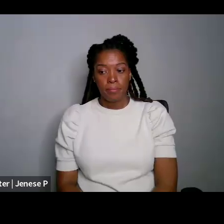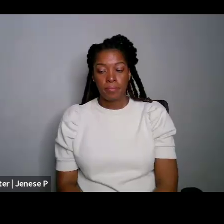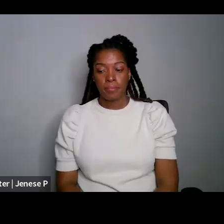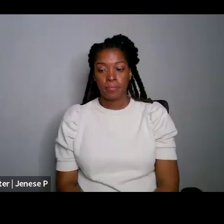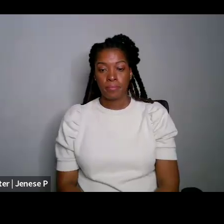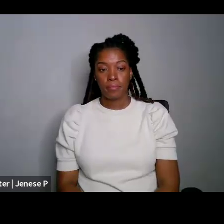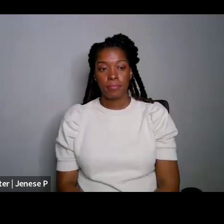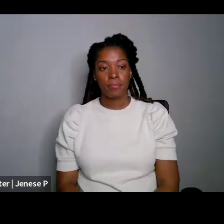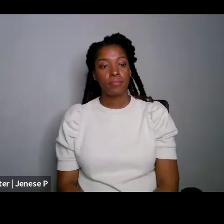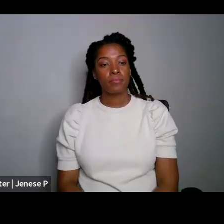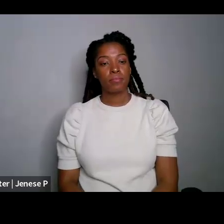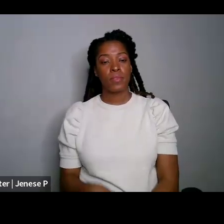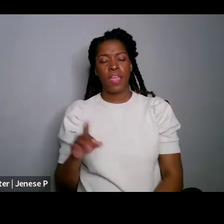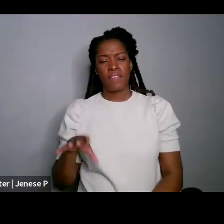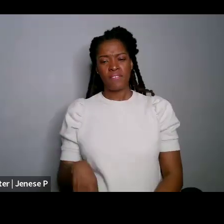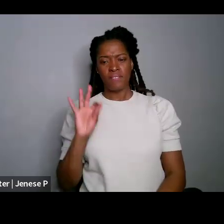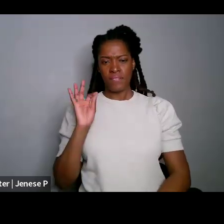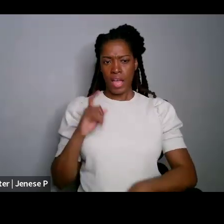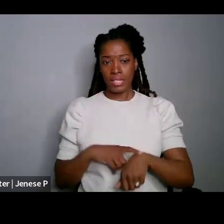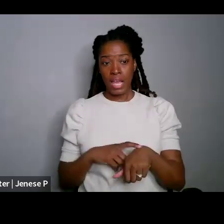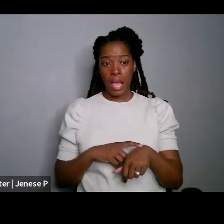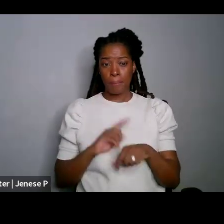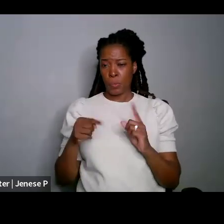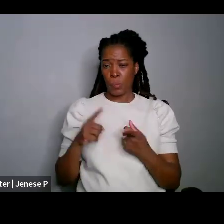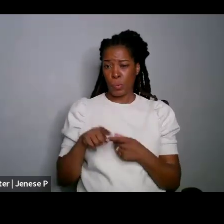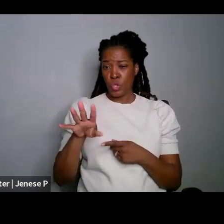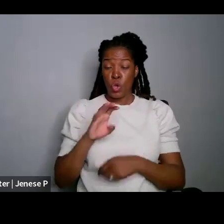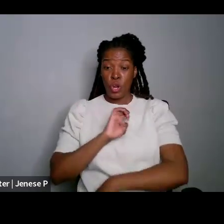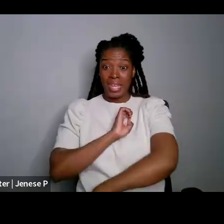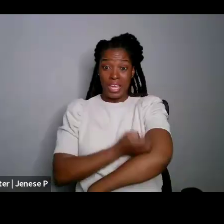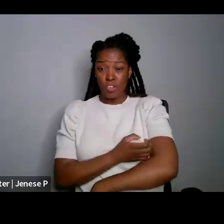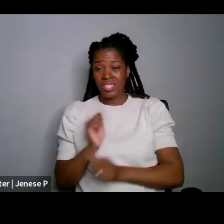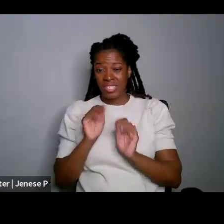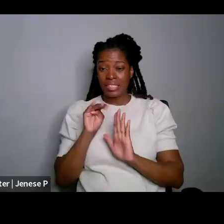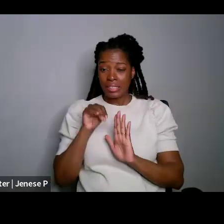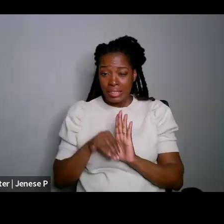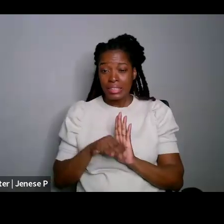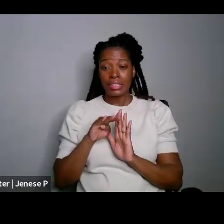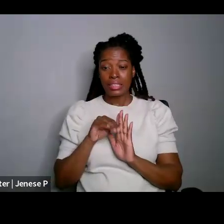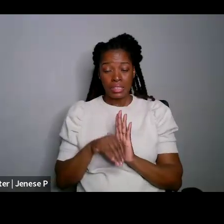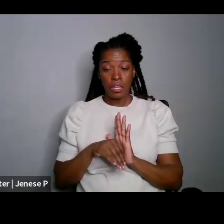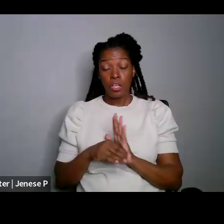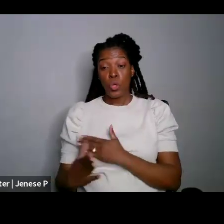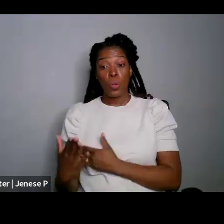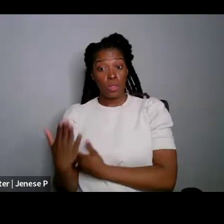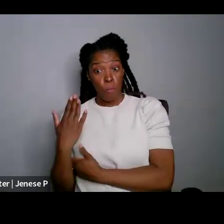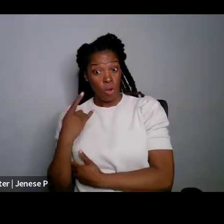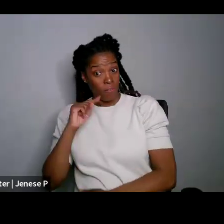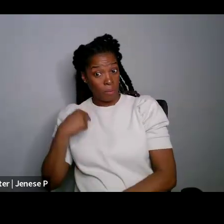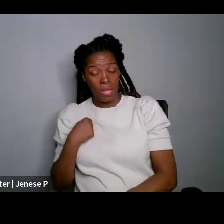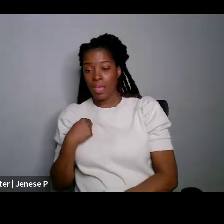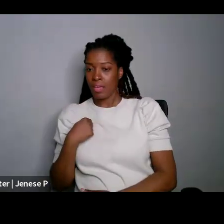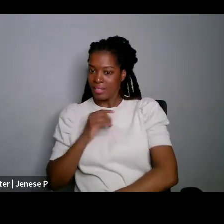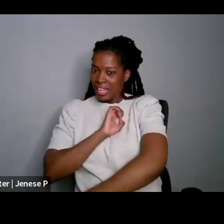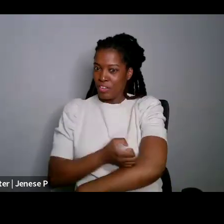Identify moments when your energy wanes. So I have a burst of energy in the morning, and then around 10 a.m.,